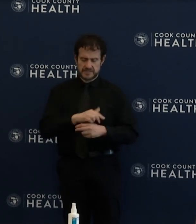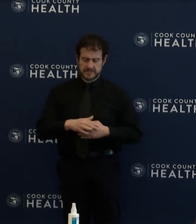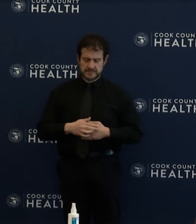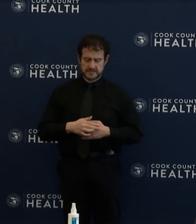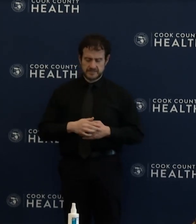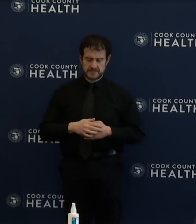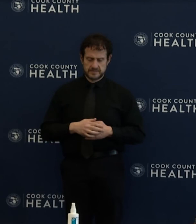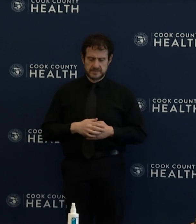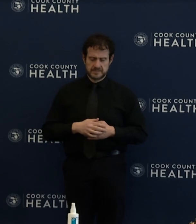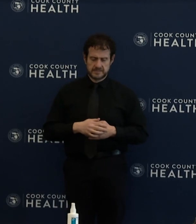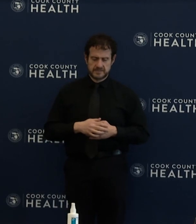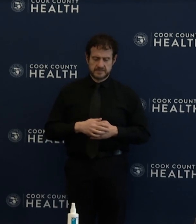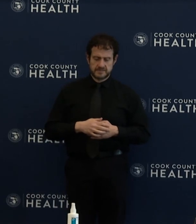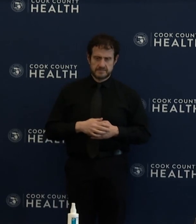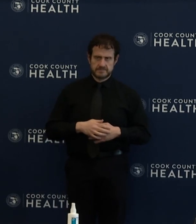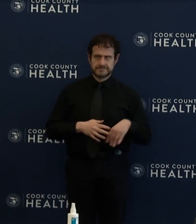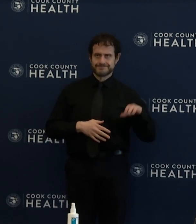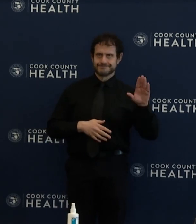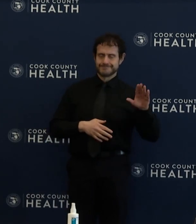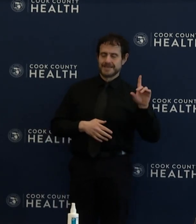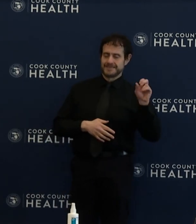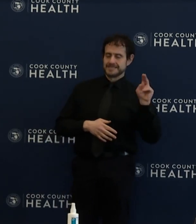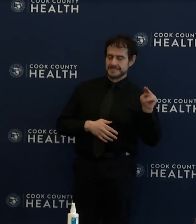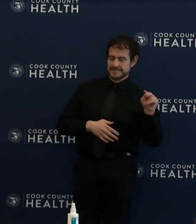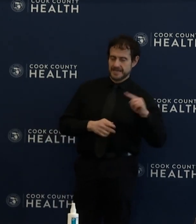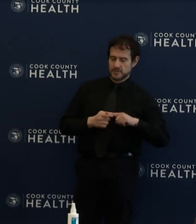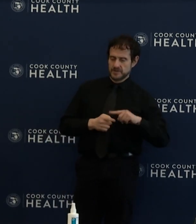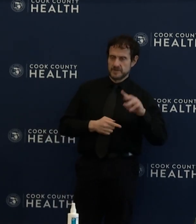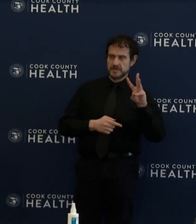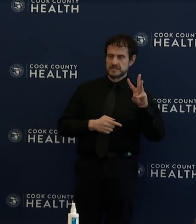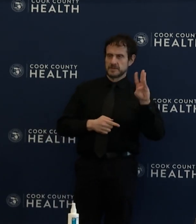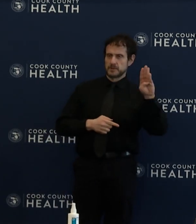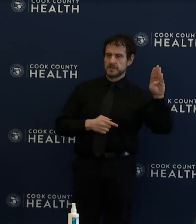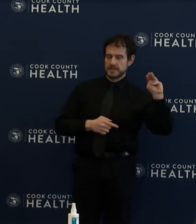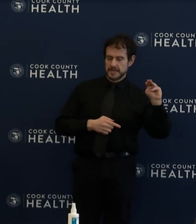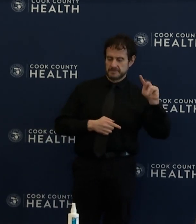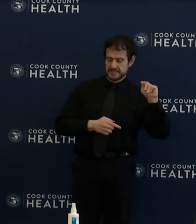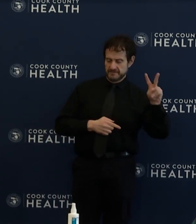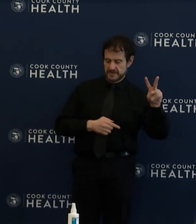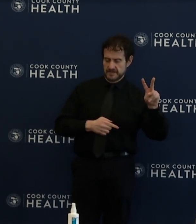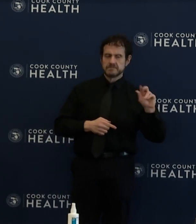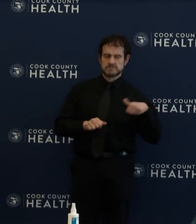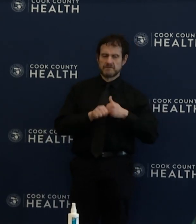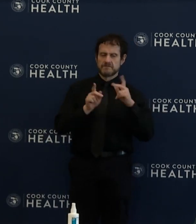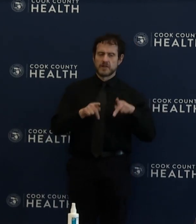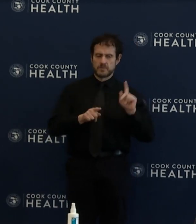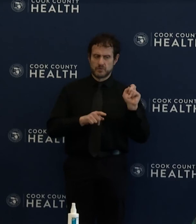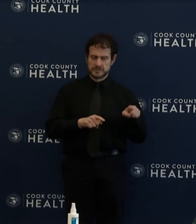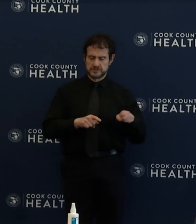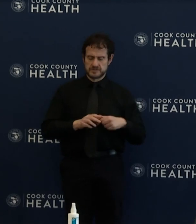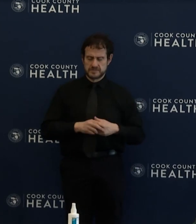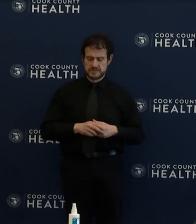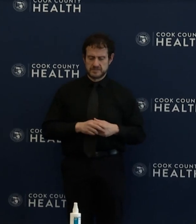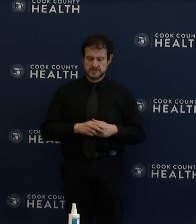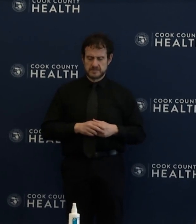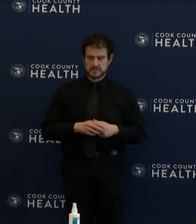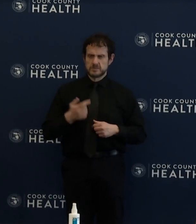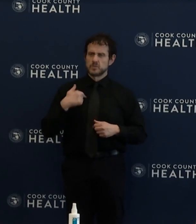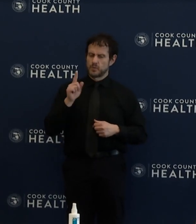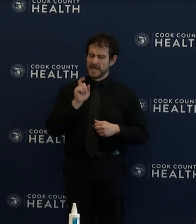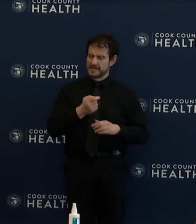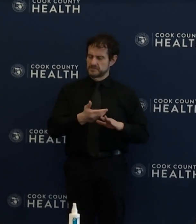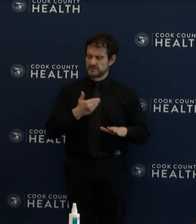line? Yeah, this is Dan with WBBM TV. Just a quick follow-up question to the question we asked